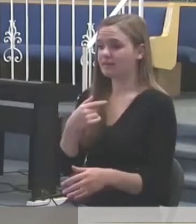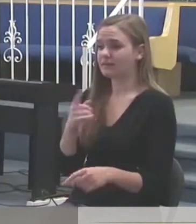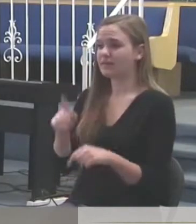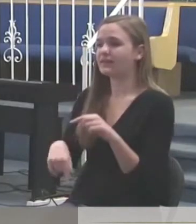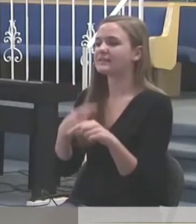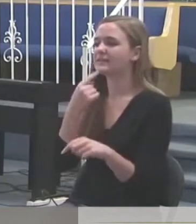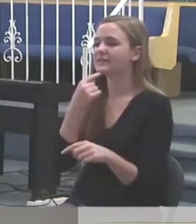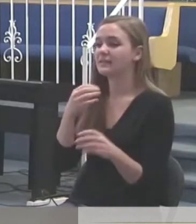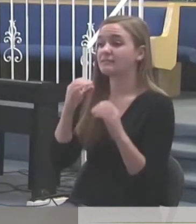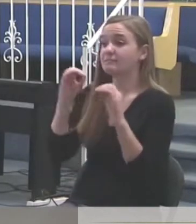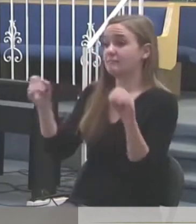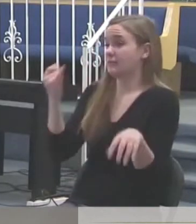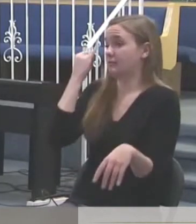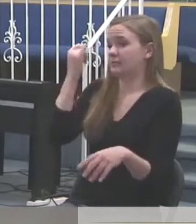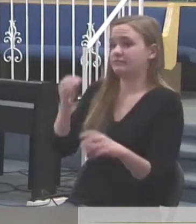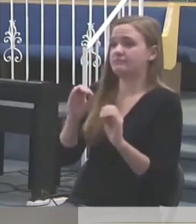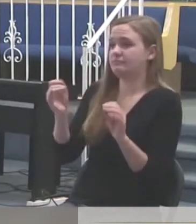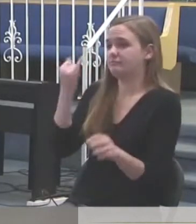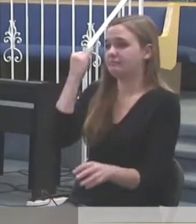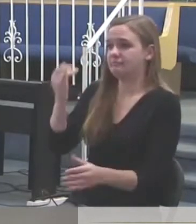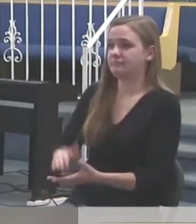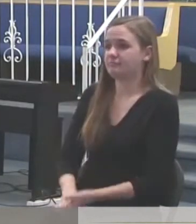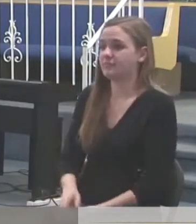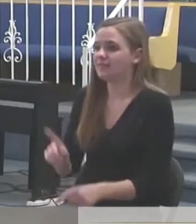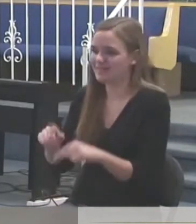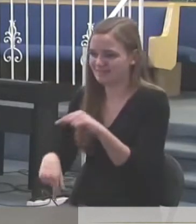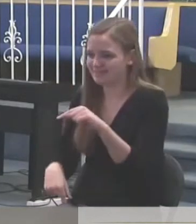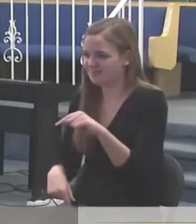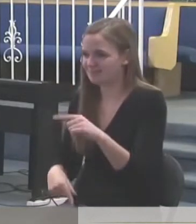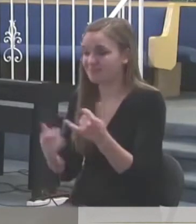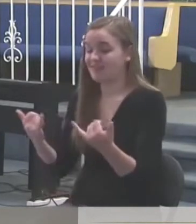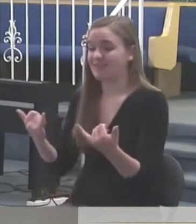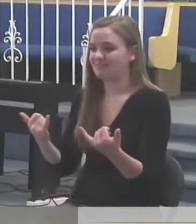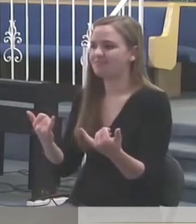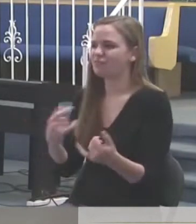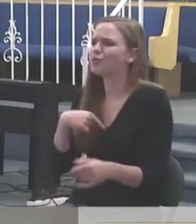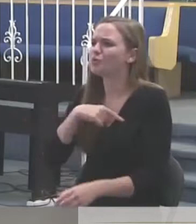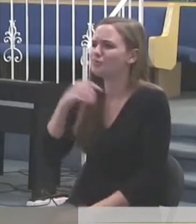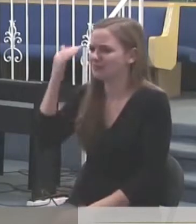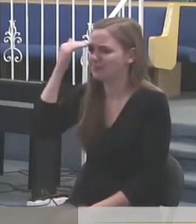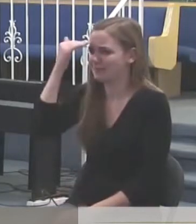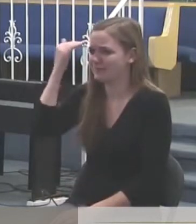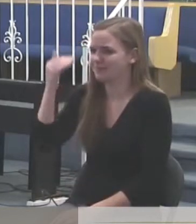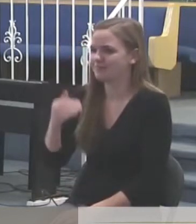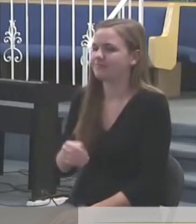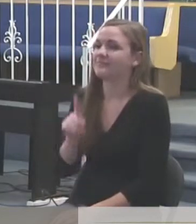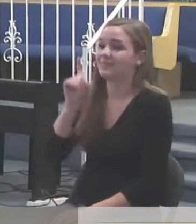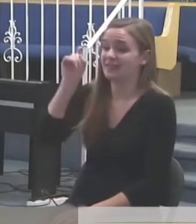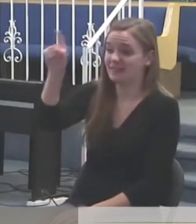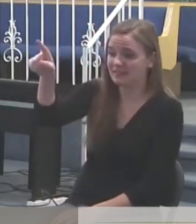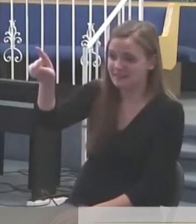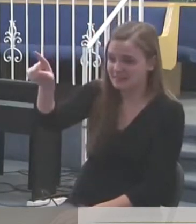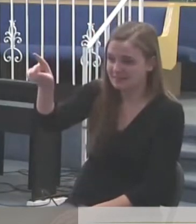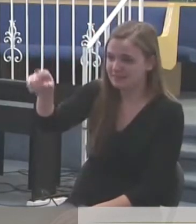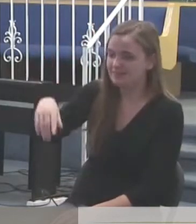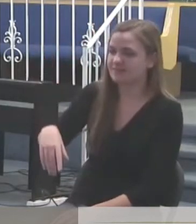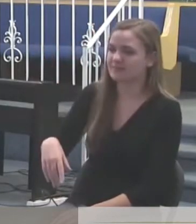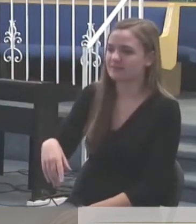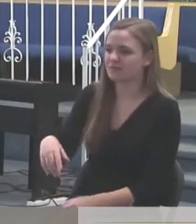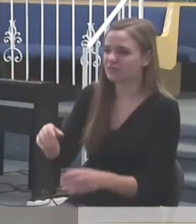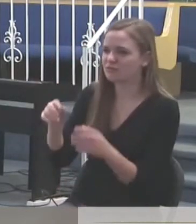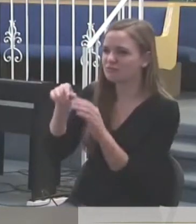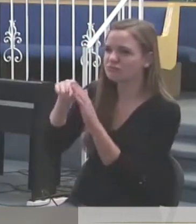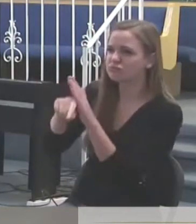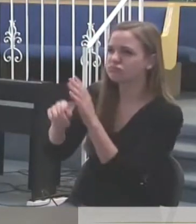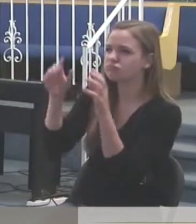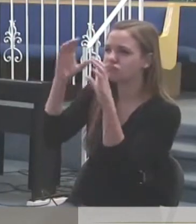what? I didn't have no idea. No, we know. Amen. Ask. Dig into it. Dig